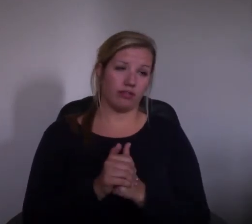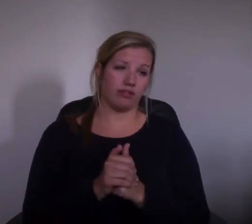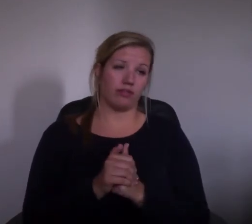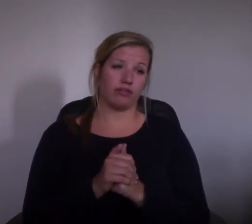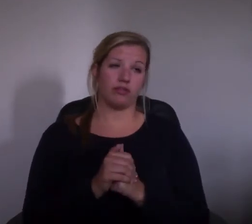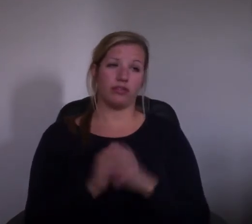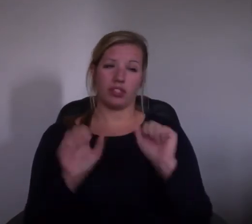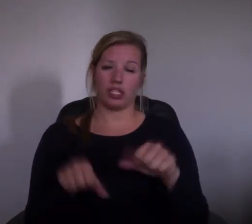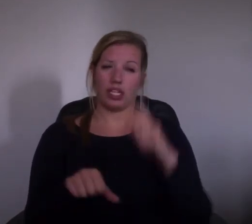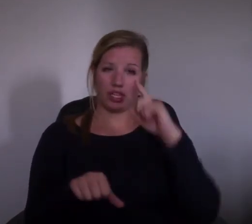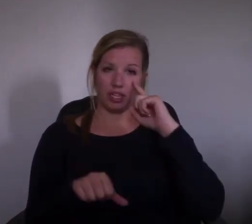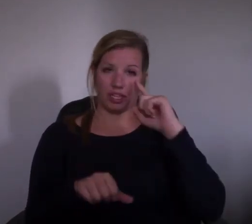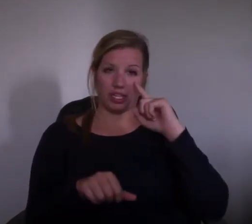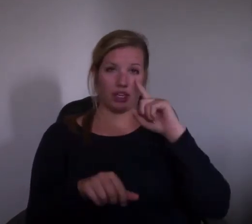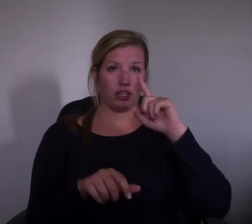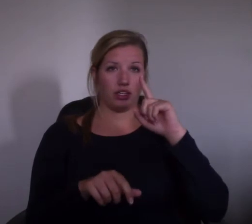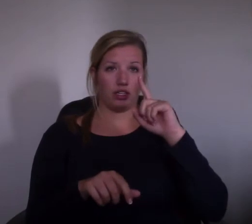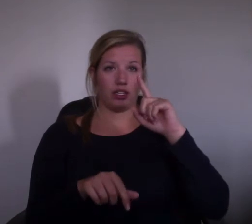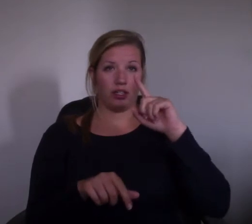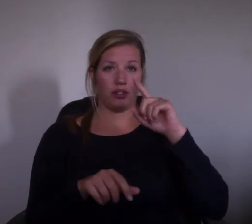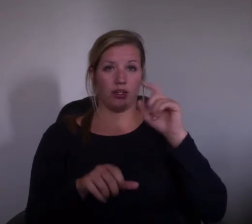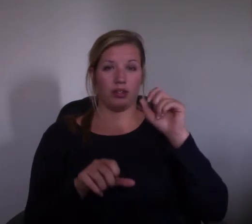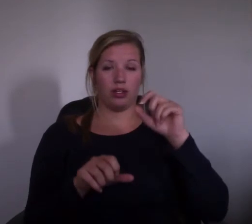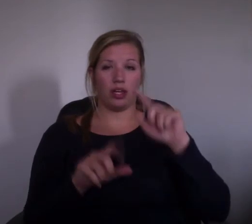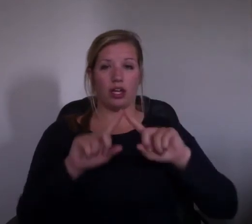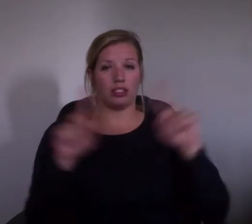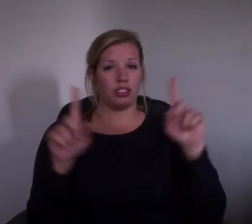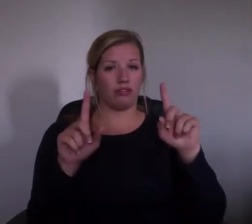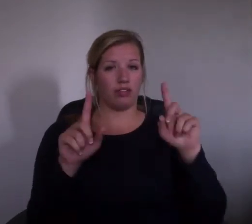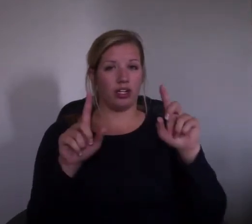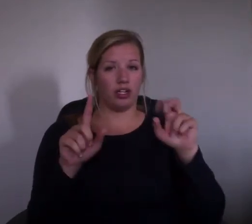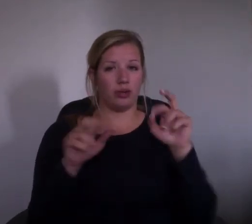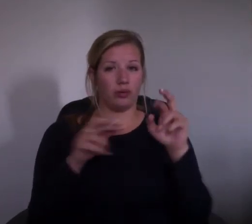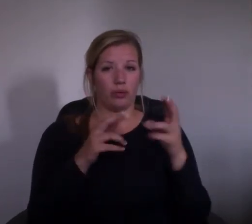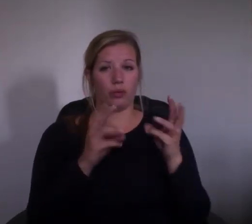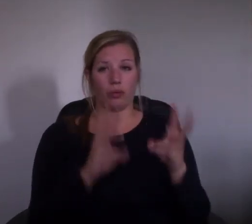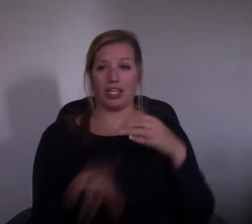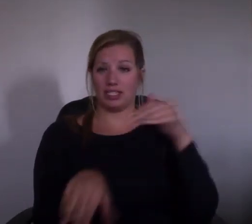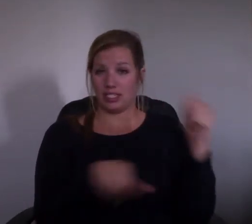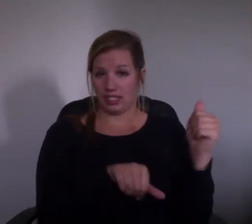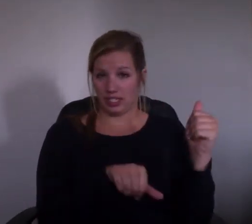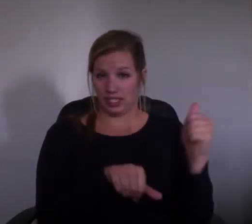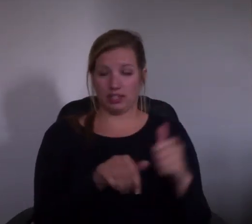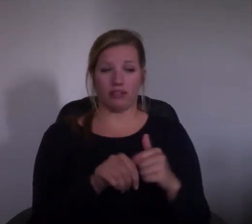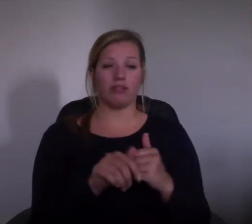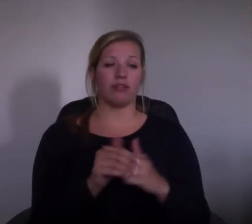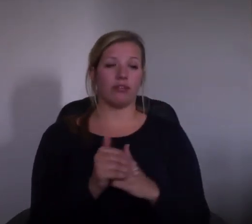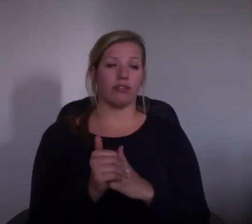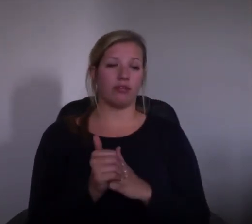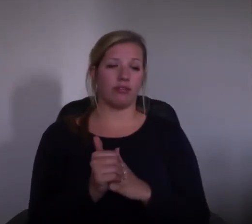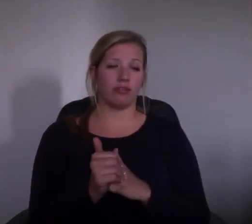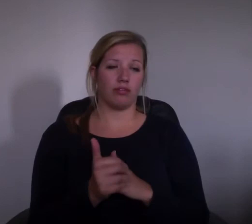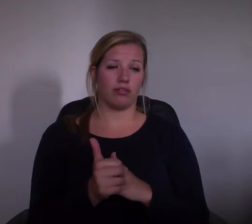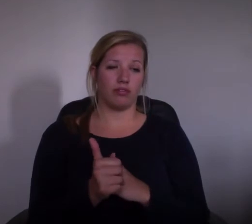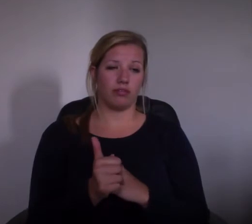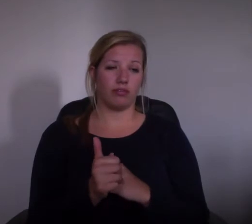directions, so you can't always rely on that one evacuation route. You may have to think of alternative routes. As part of your plan,